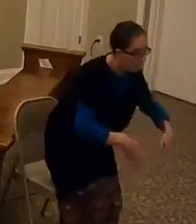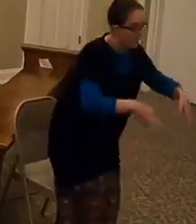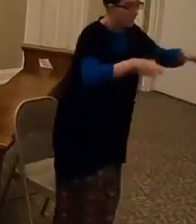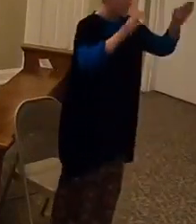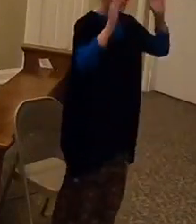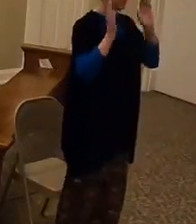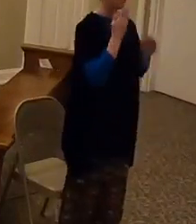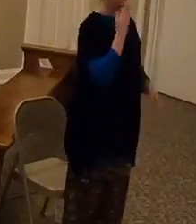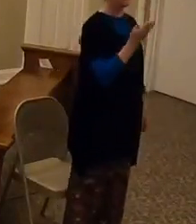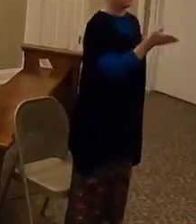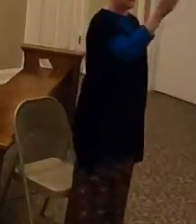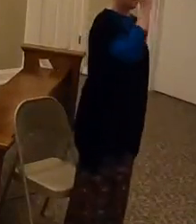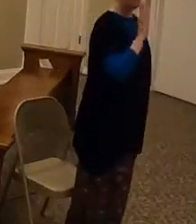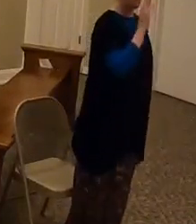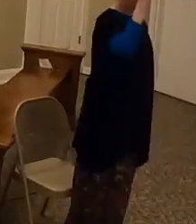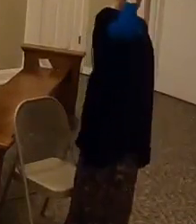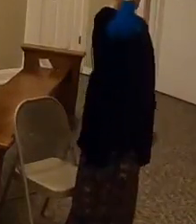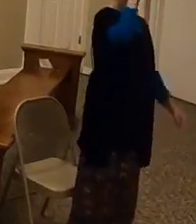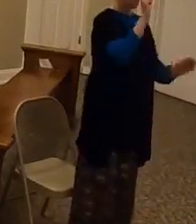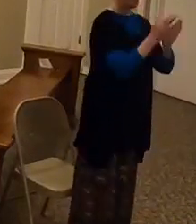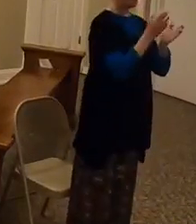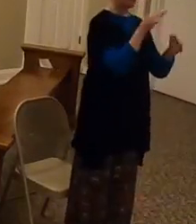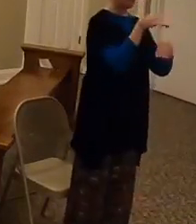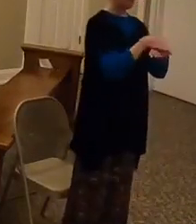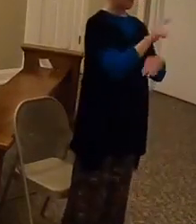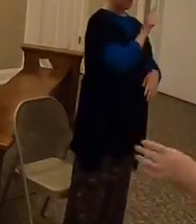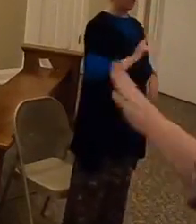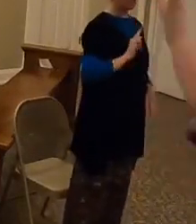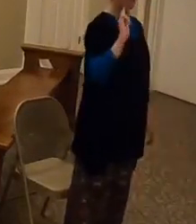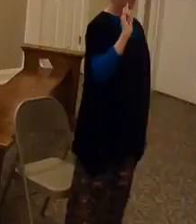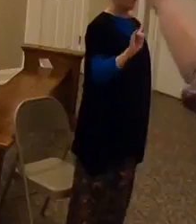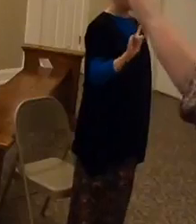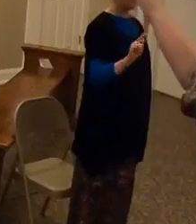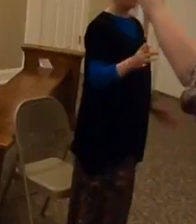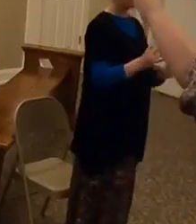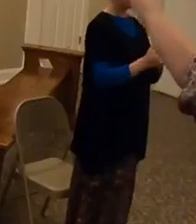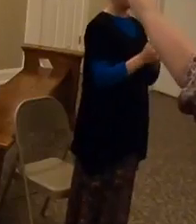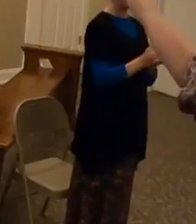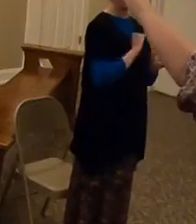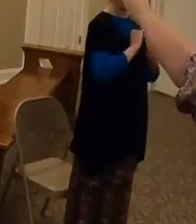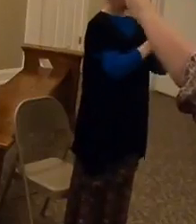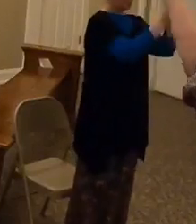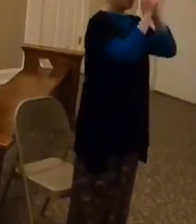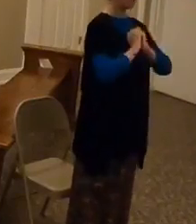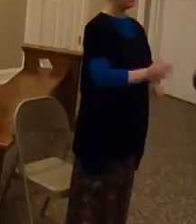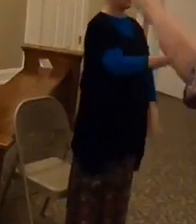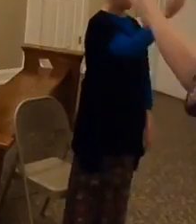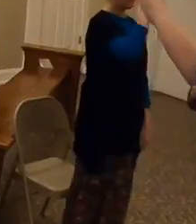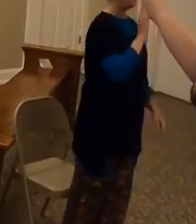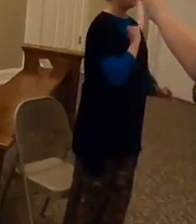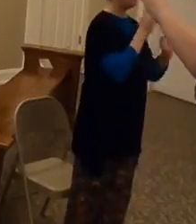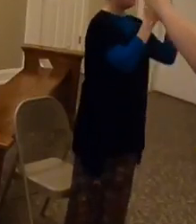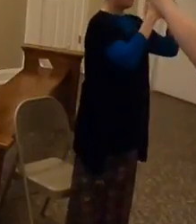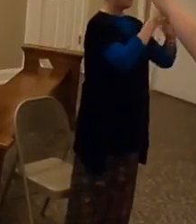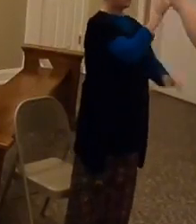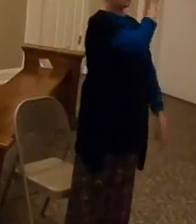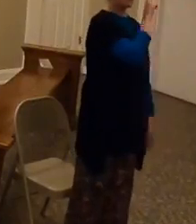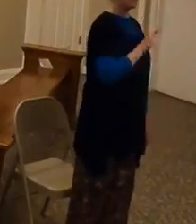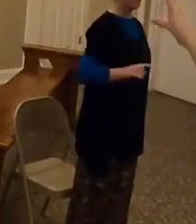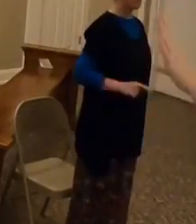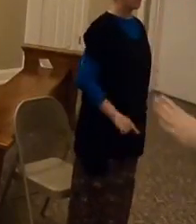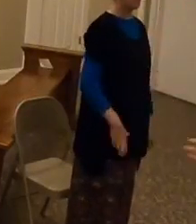our hands. Let's thank God for His word tonight. Lord, I love you. Jesus, I worship you, oh God. I praise you, oh